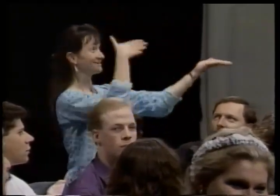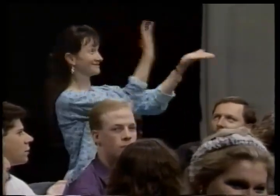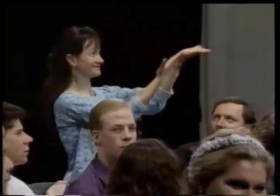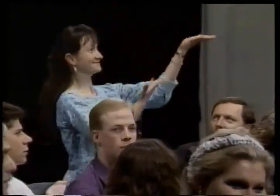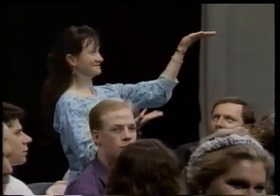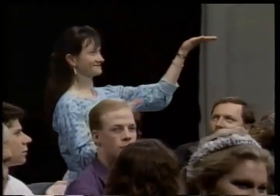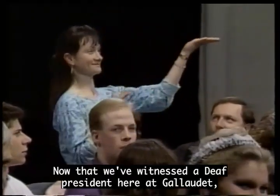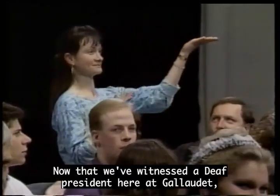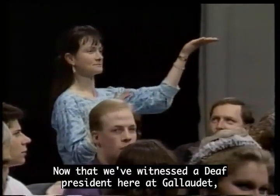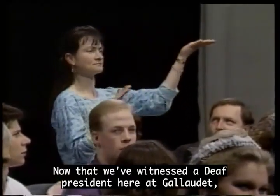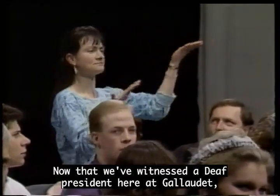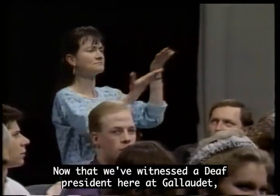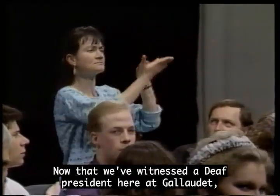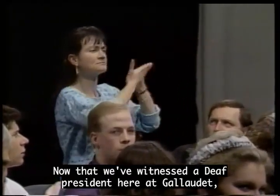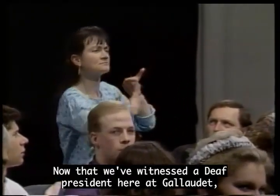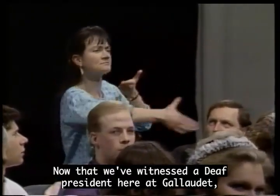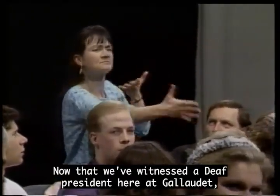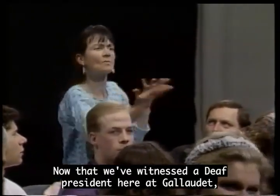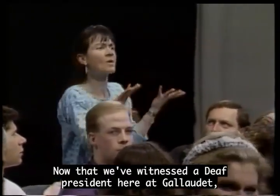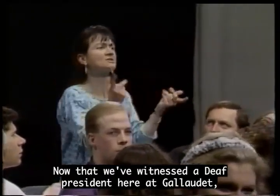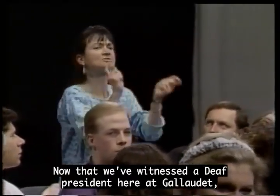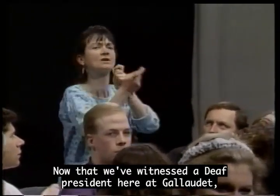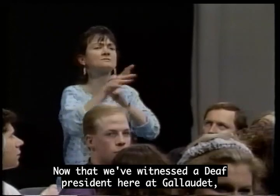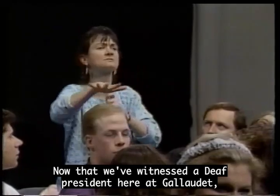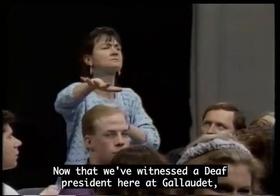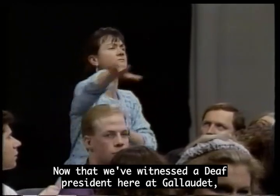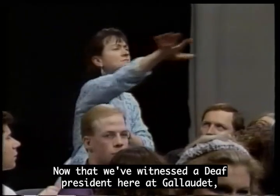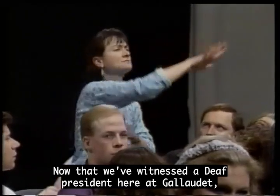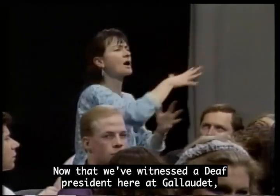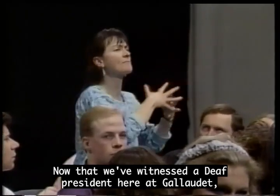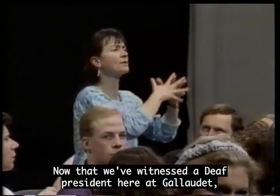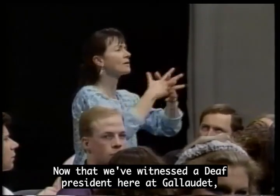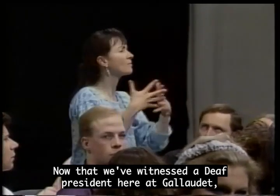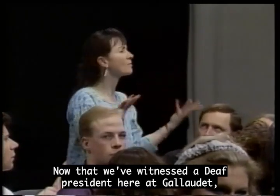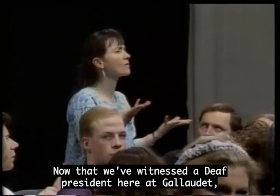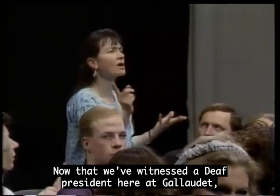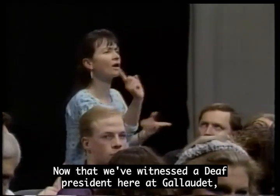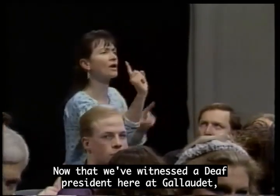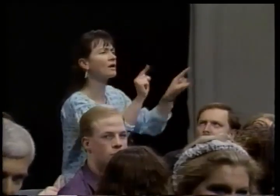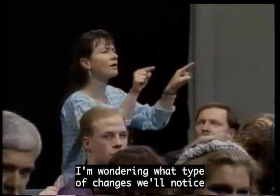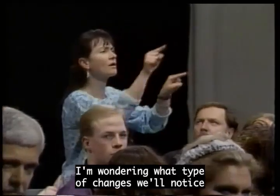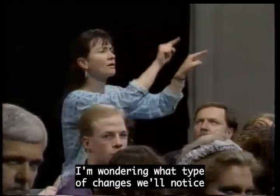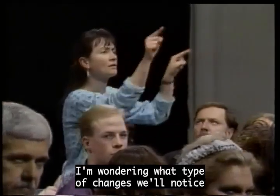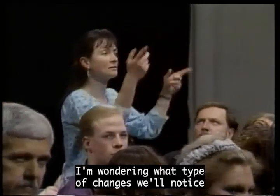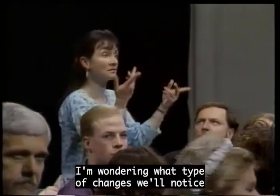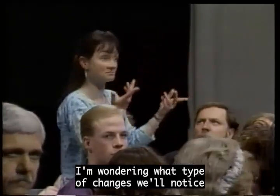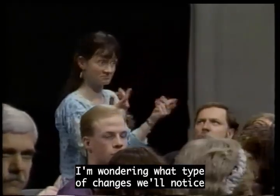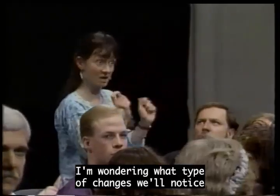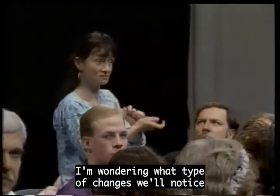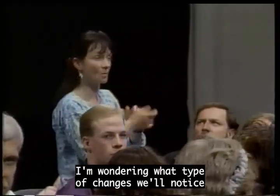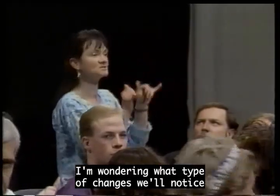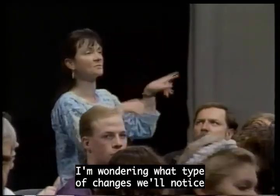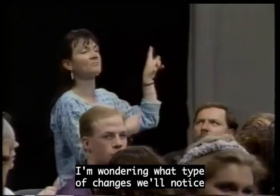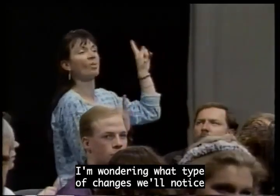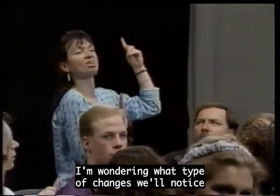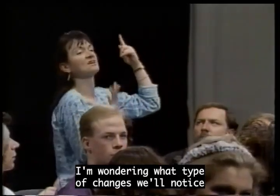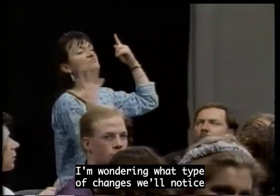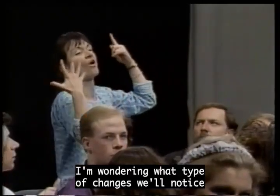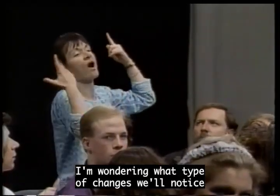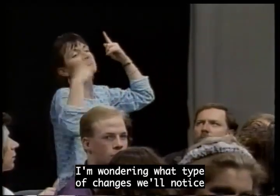Now that we've witnessed a deaf president here at Gallaudet, I'm wondering what type of changes we'll notice occurring out in the